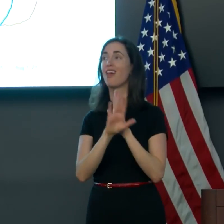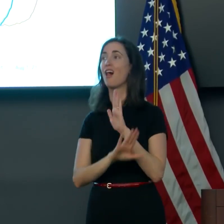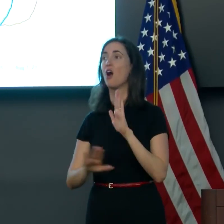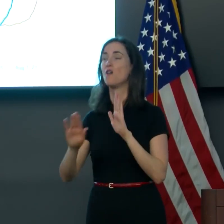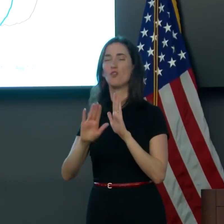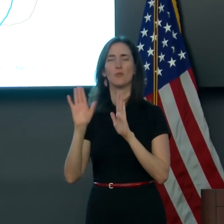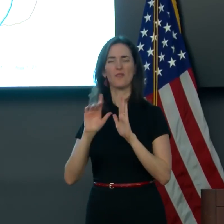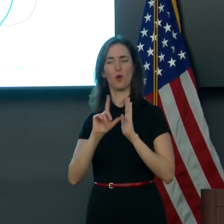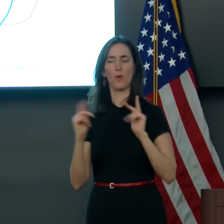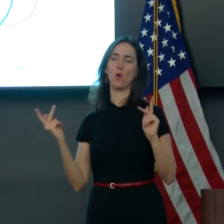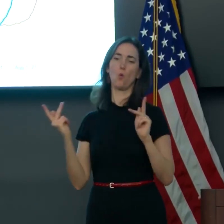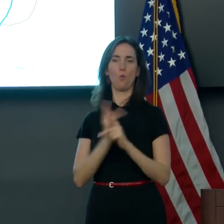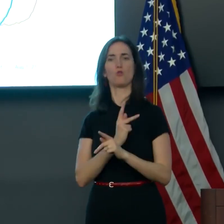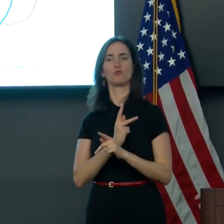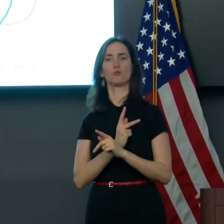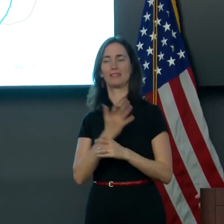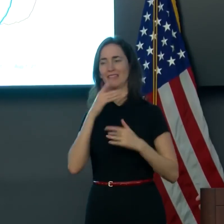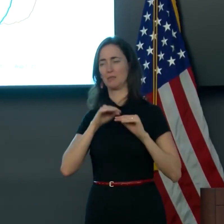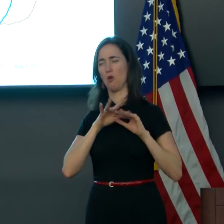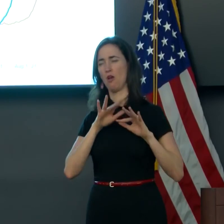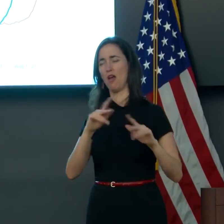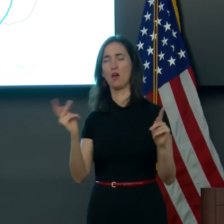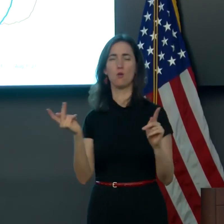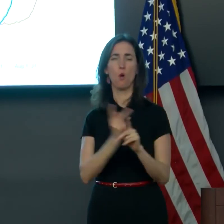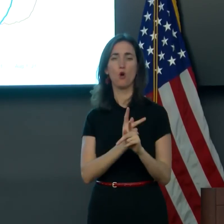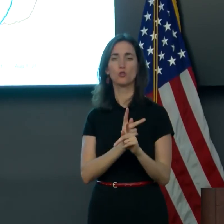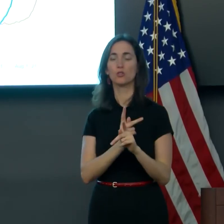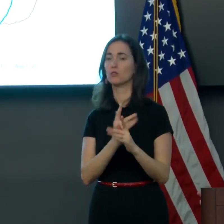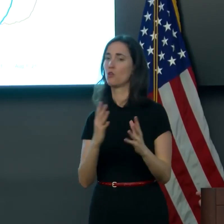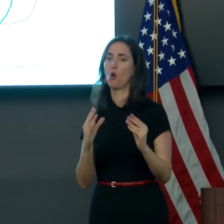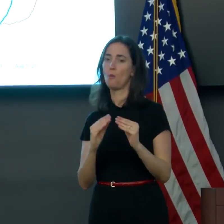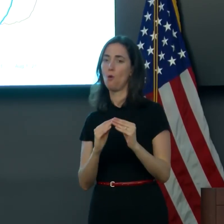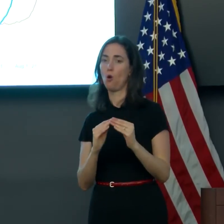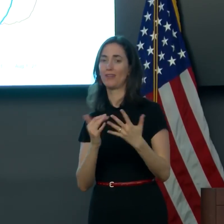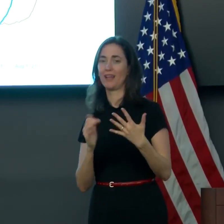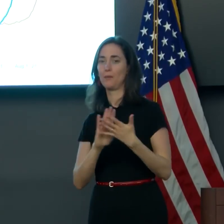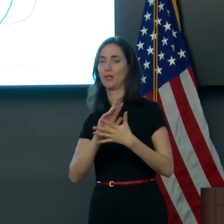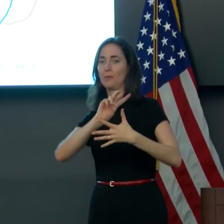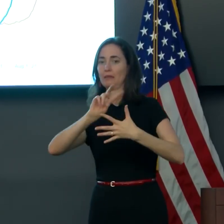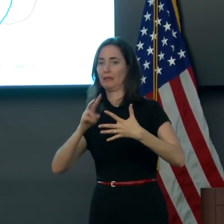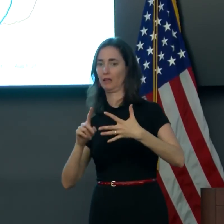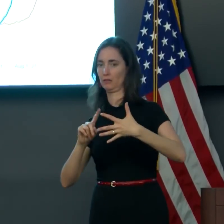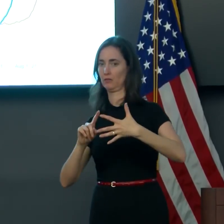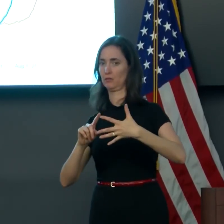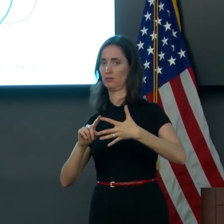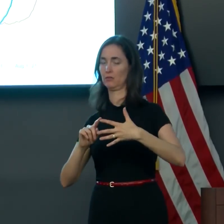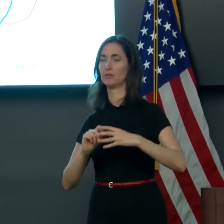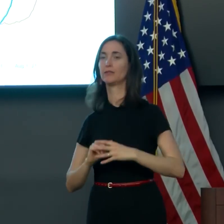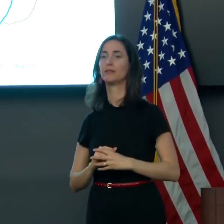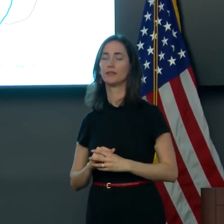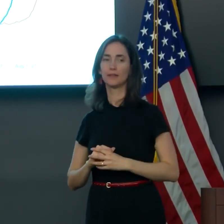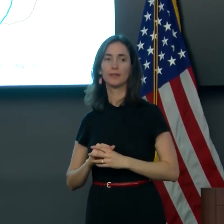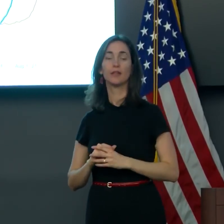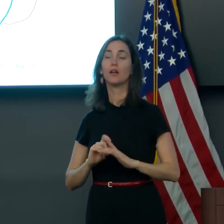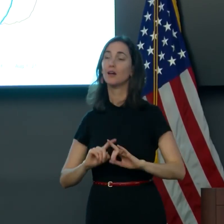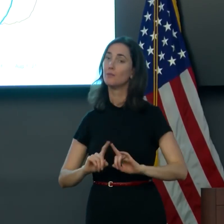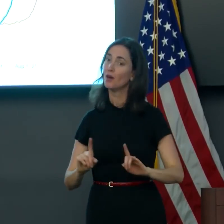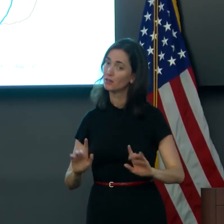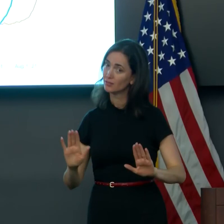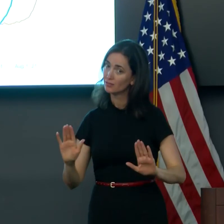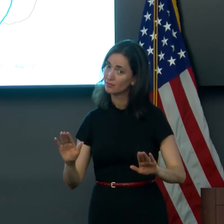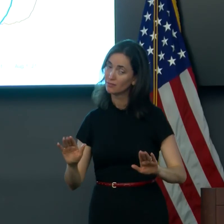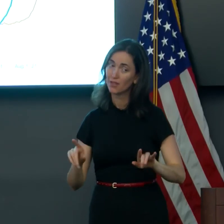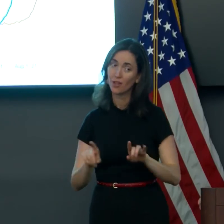terms of our growth rate in cases over the previous 7 days relative to population. But I also